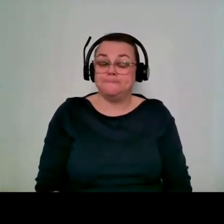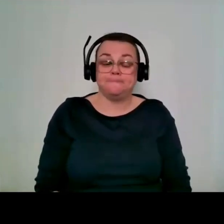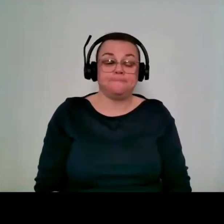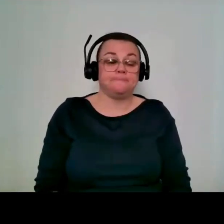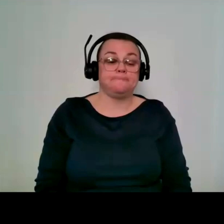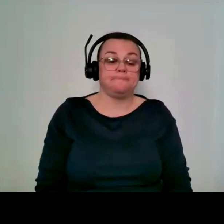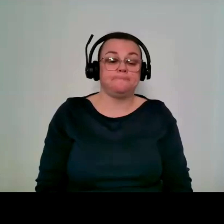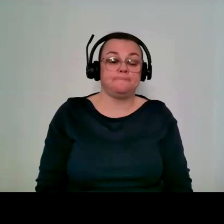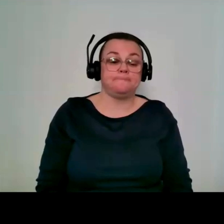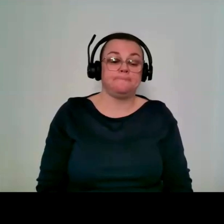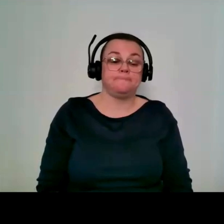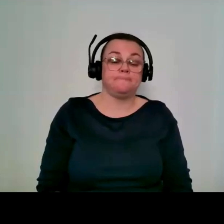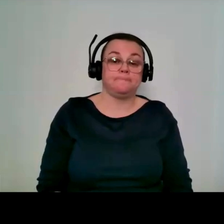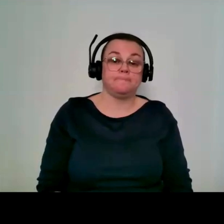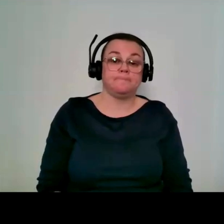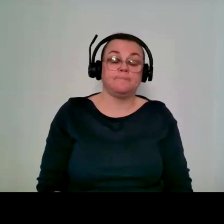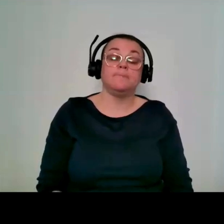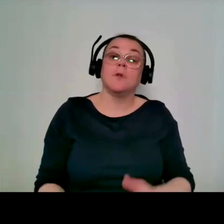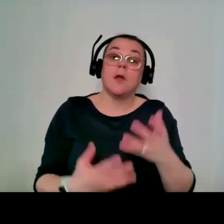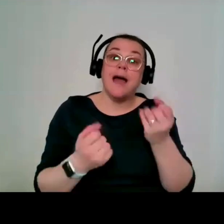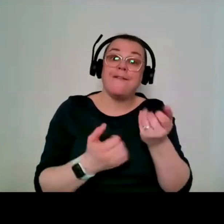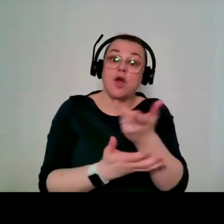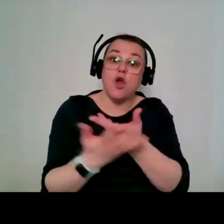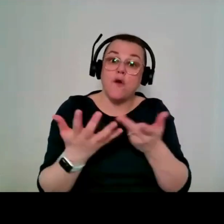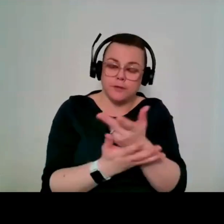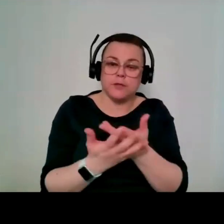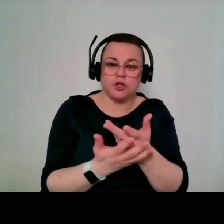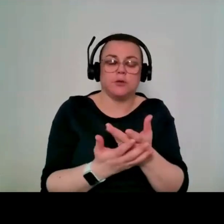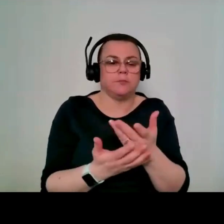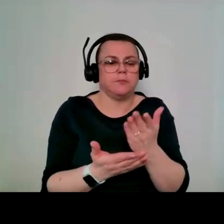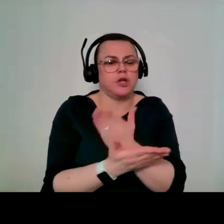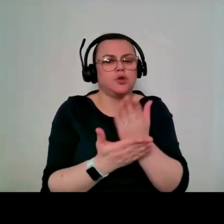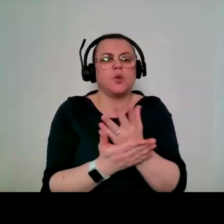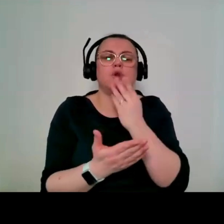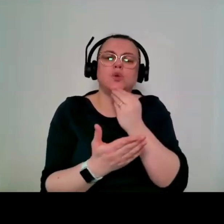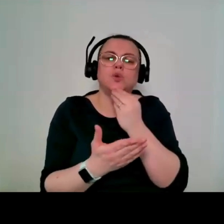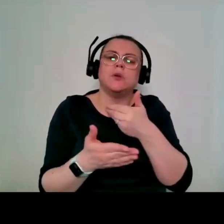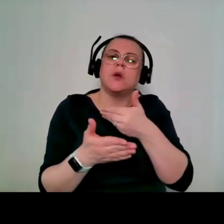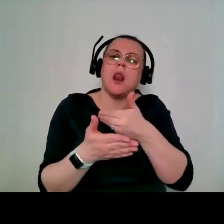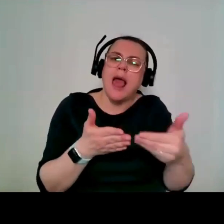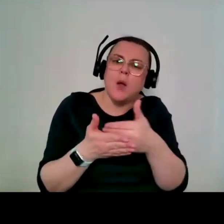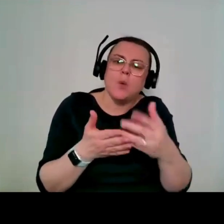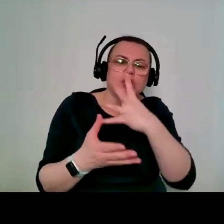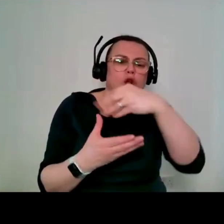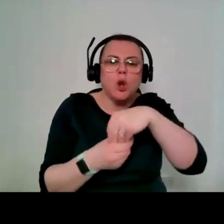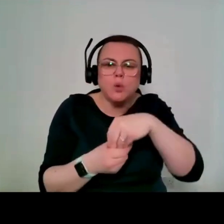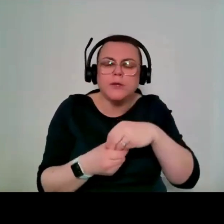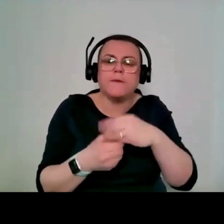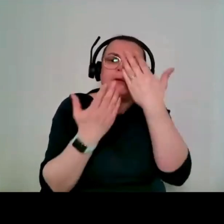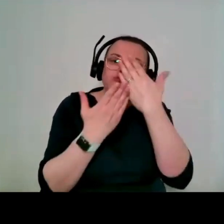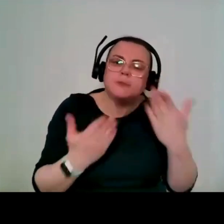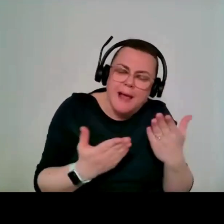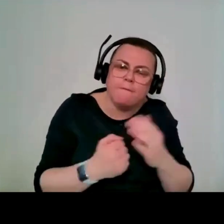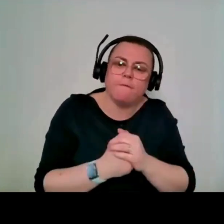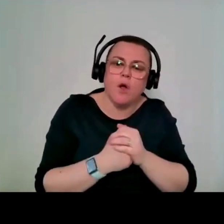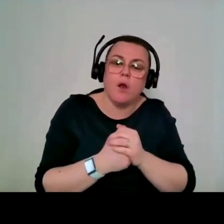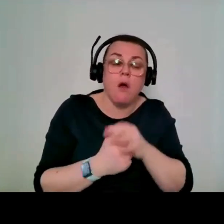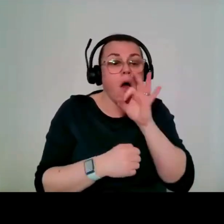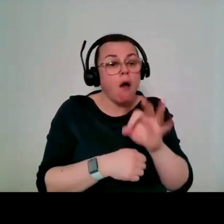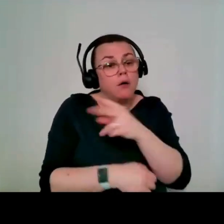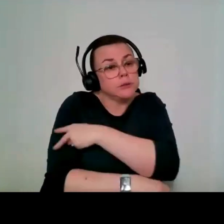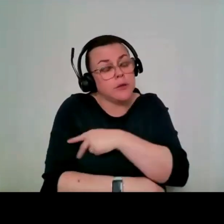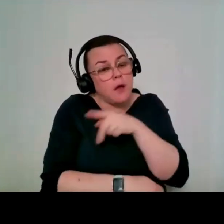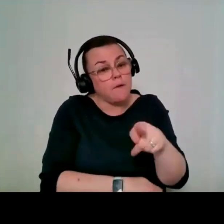And while you're having a conversation with them, make sure you use inclusive language, be respectful. And ask employers how they would like